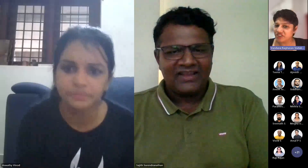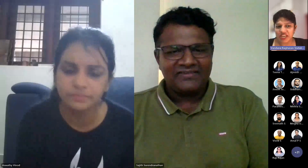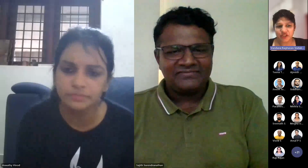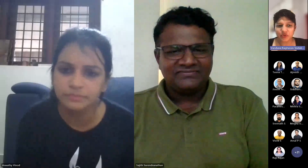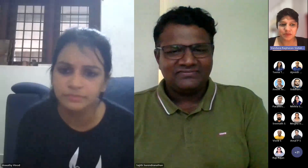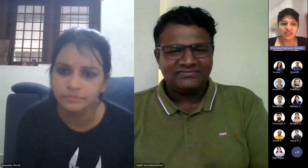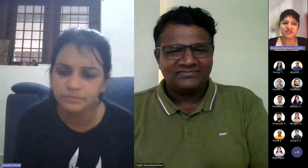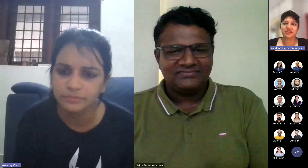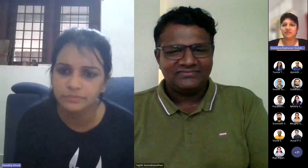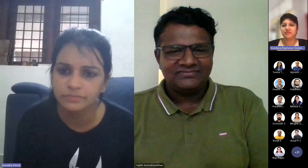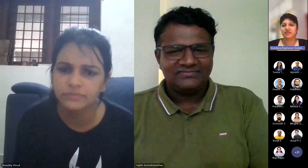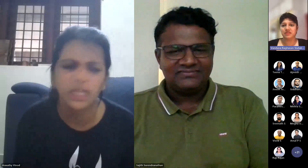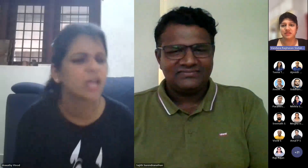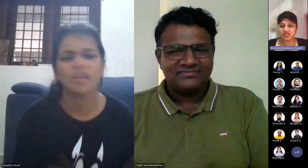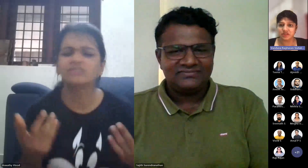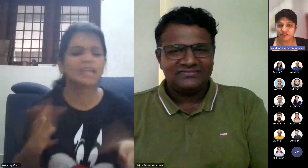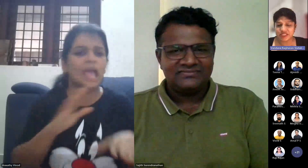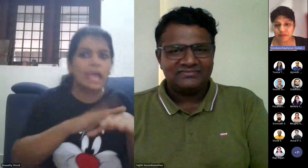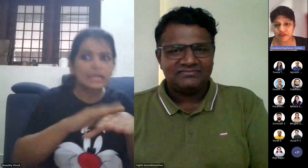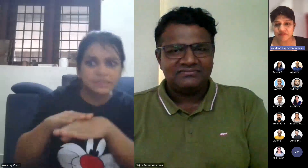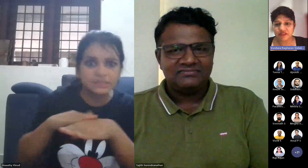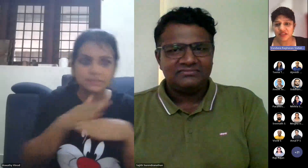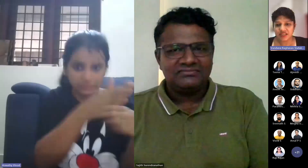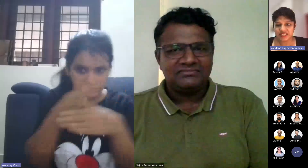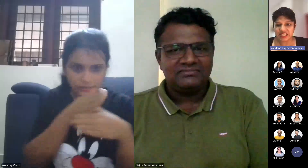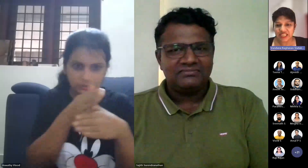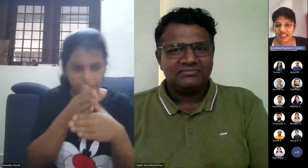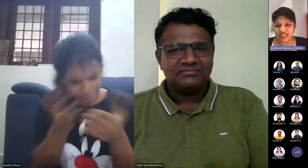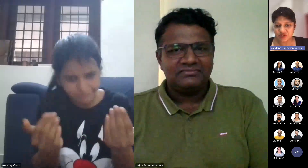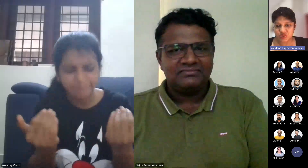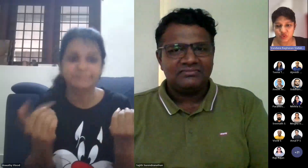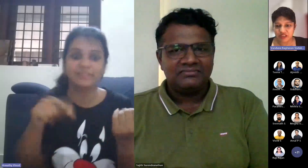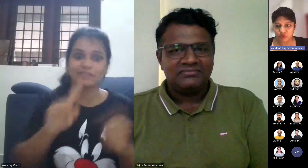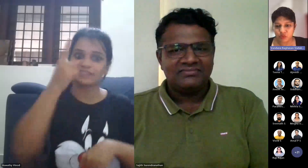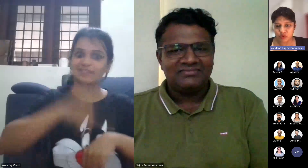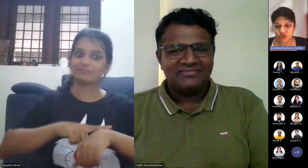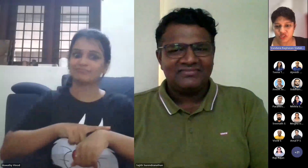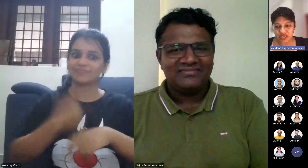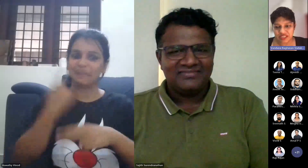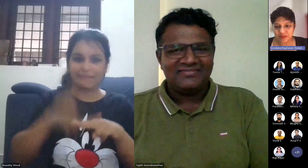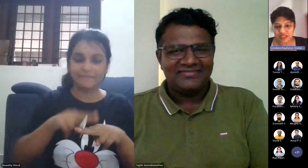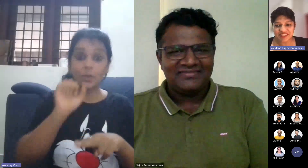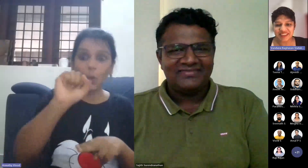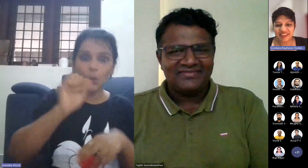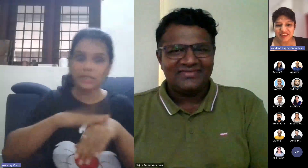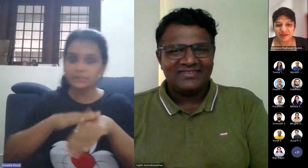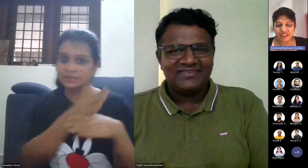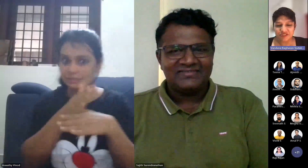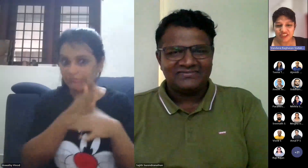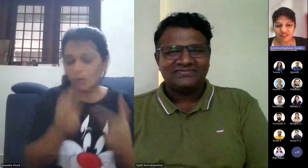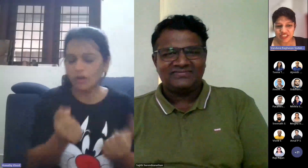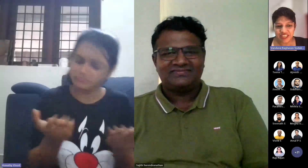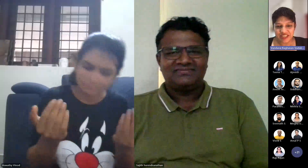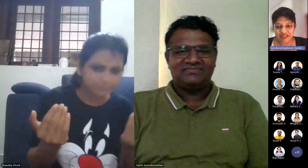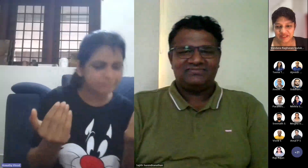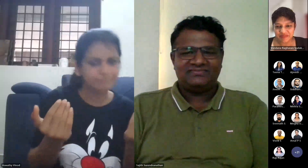or share your experience. This is the first time we're having a session like this. So if anyone wants to share the experience, please